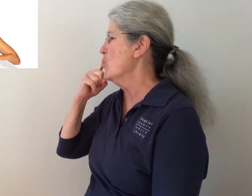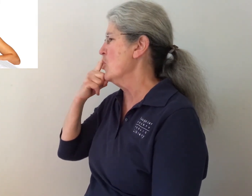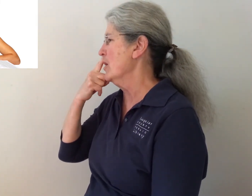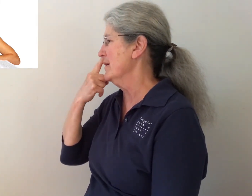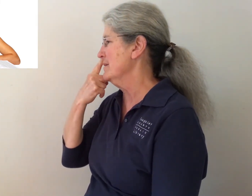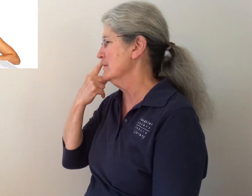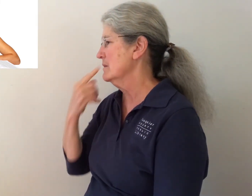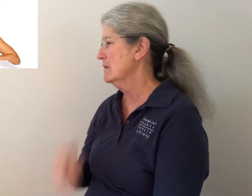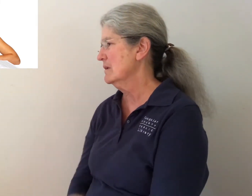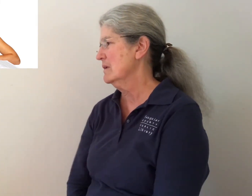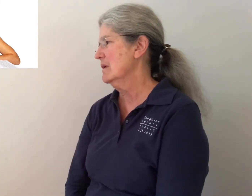Bored.